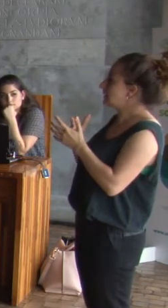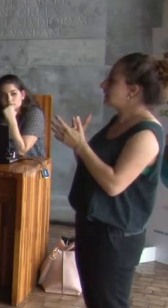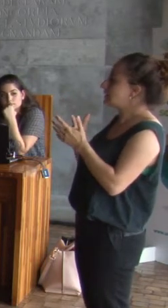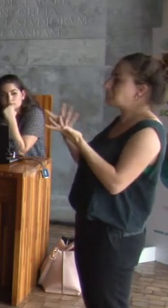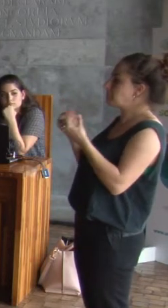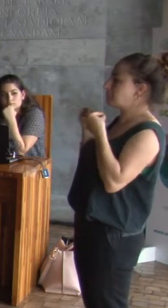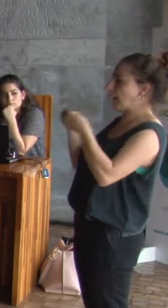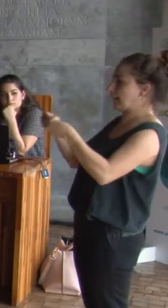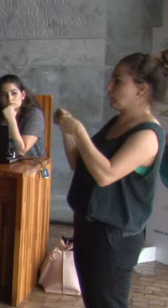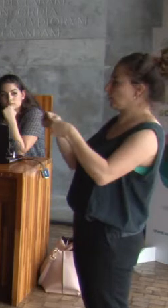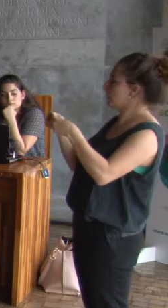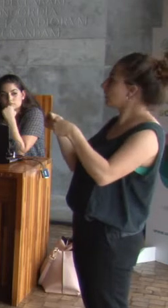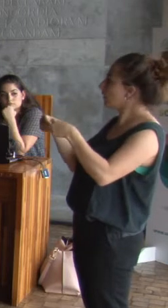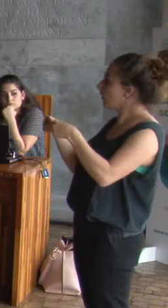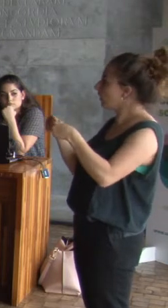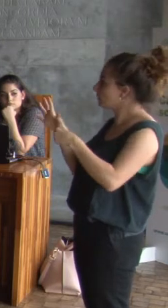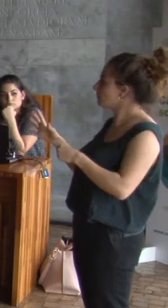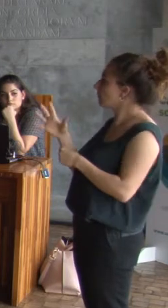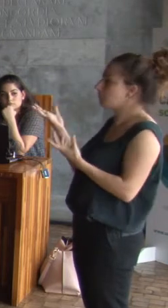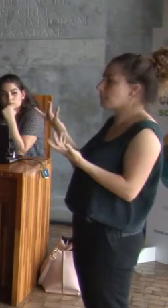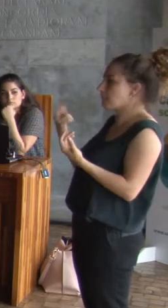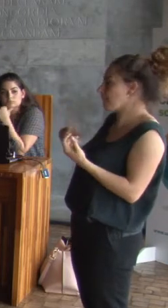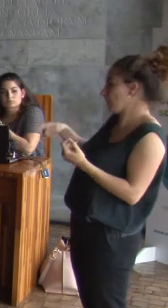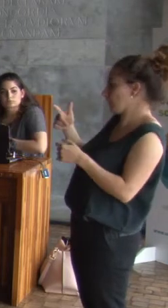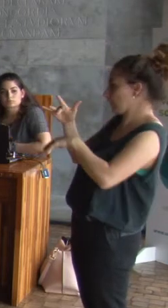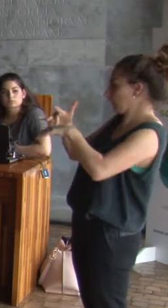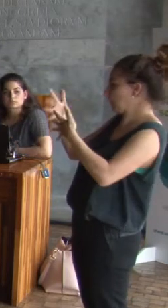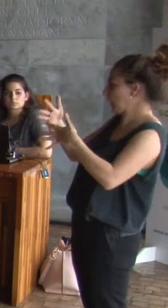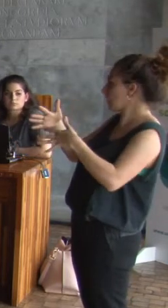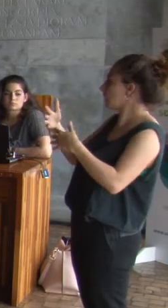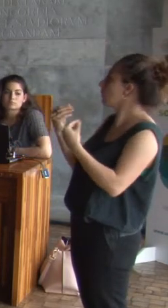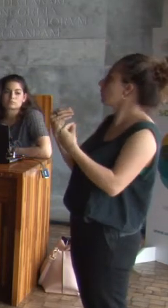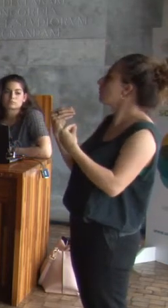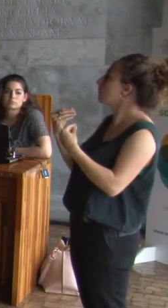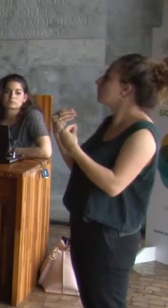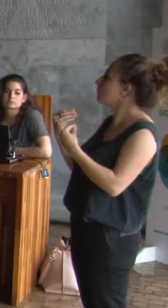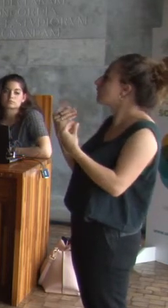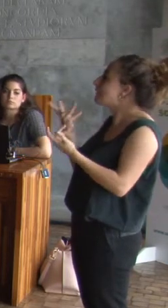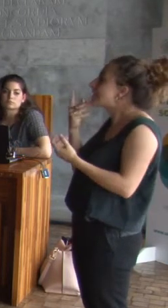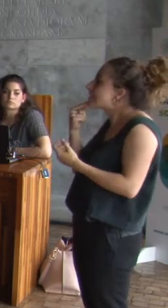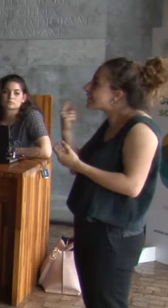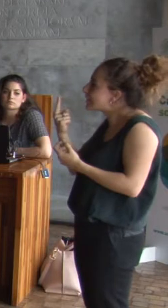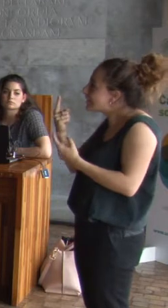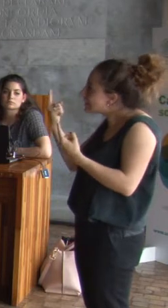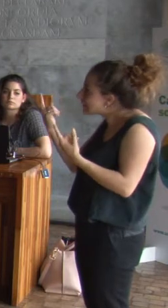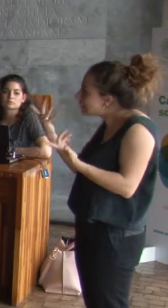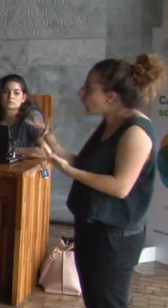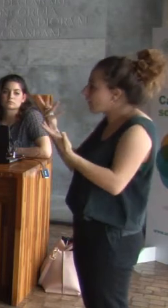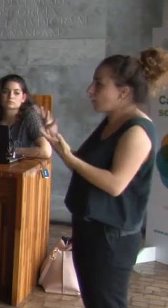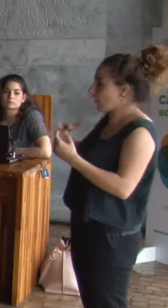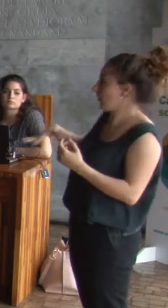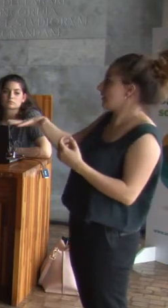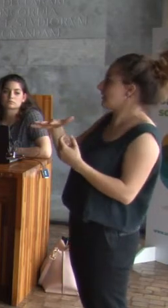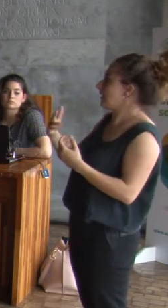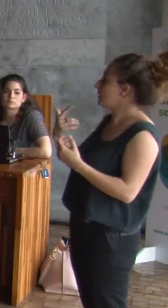to participate. We probably all have this idea in mind that we wanted to say something in a setting and maybe